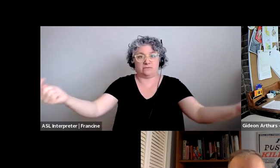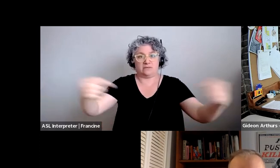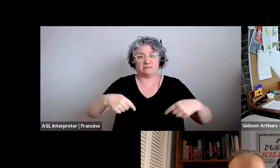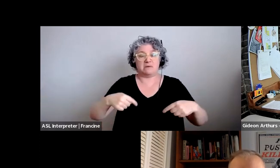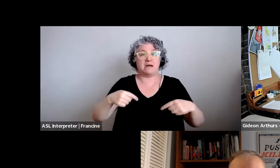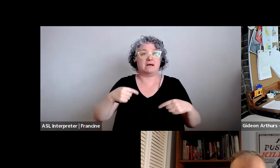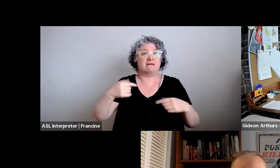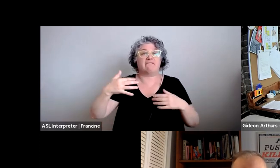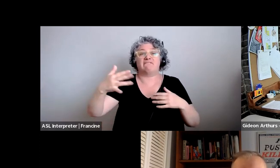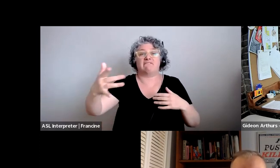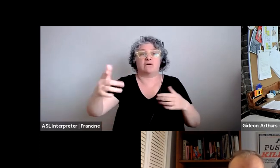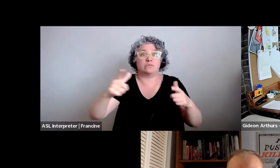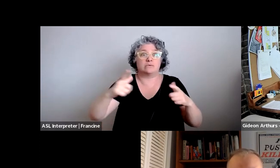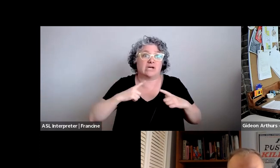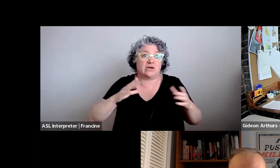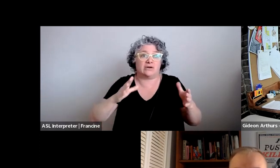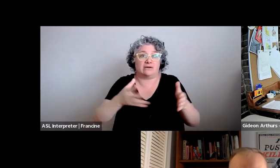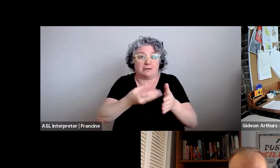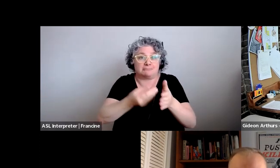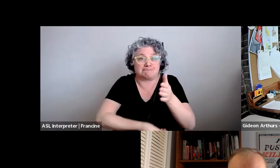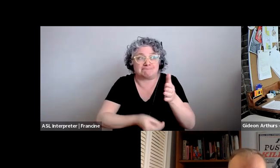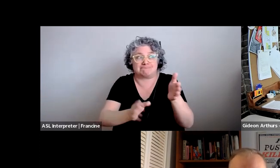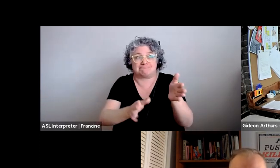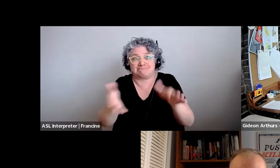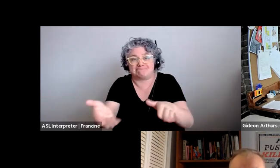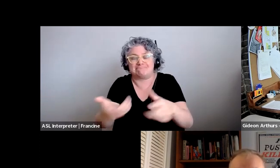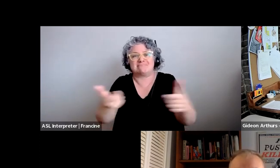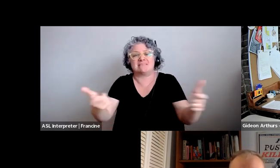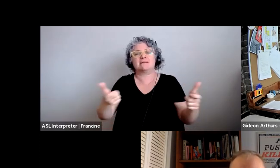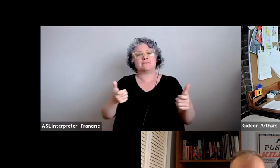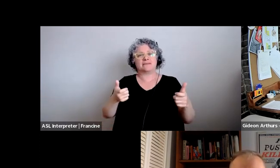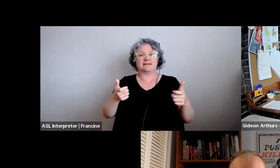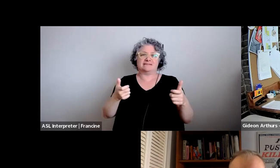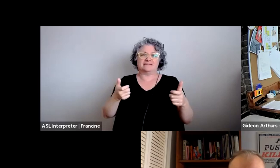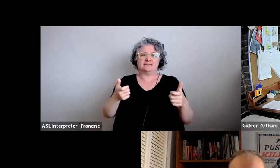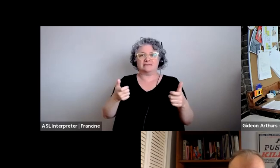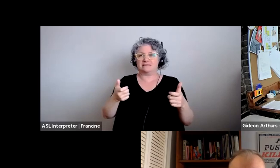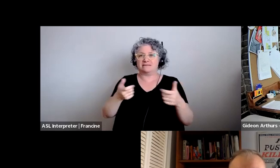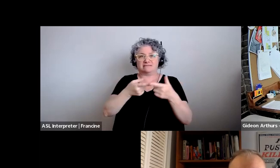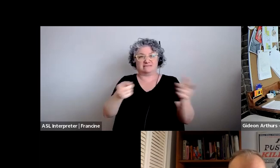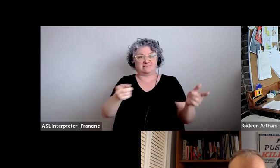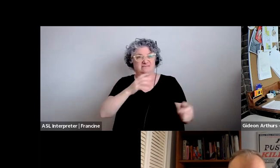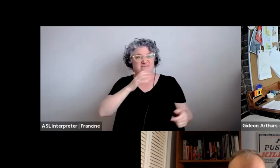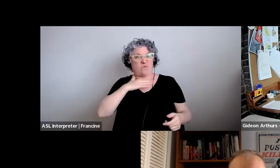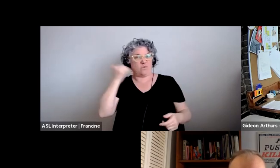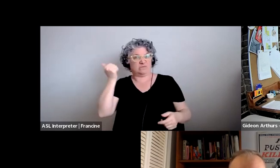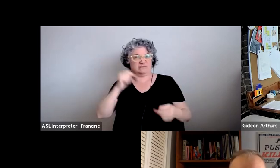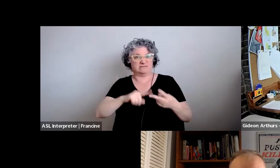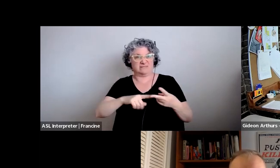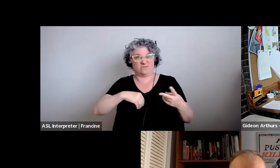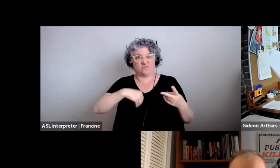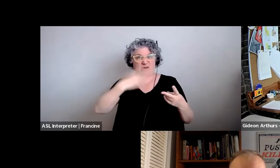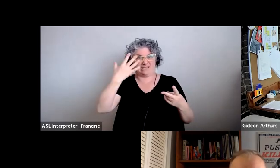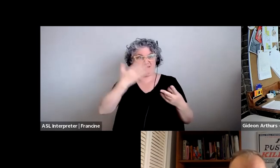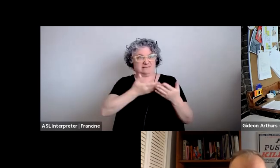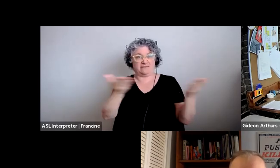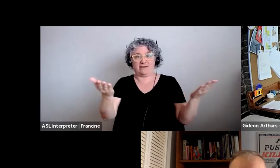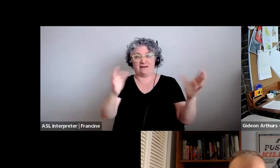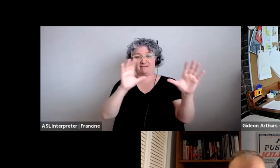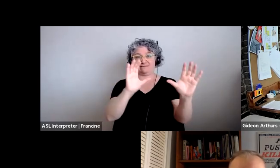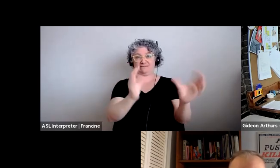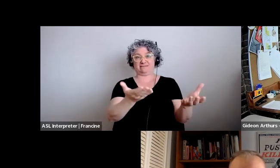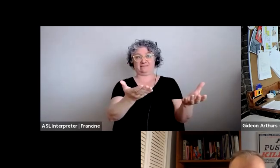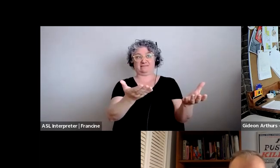us anymore. And how to put it gently, he said, everyone's old and white, and we need to move beyond that demographic